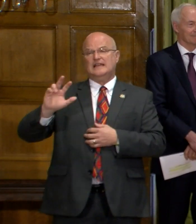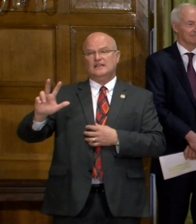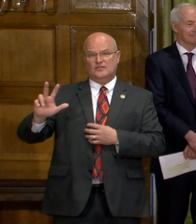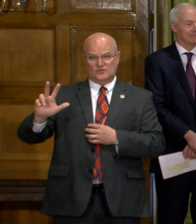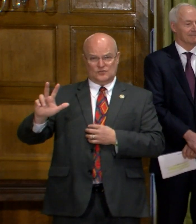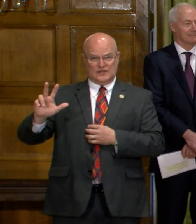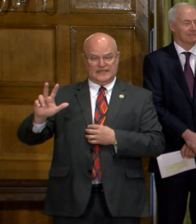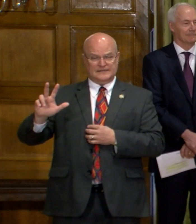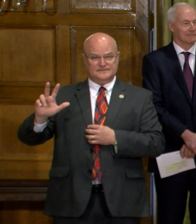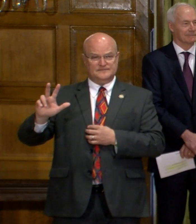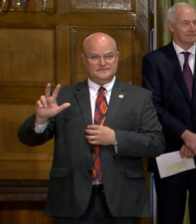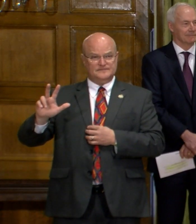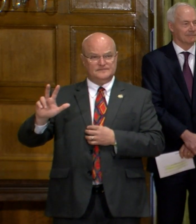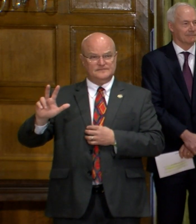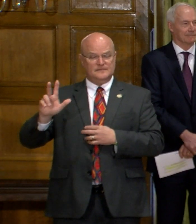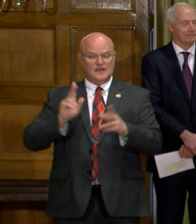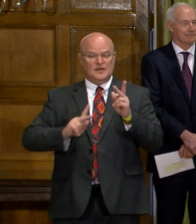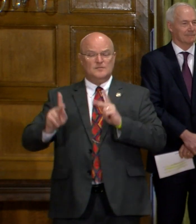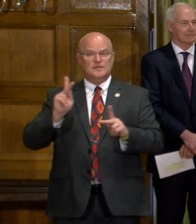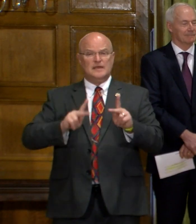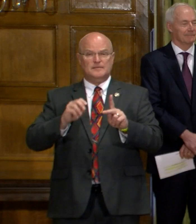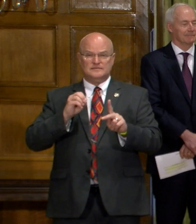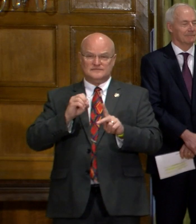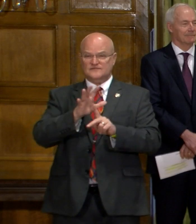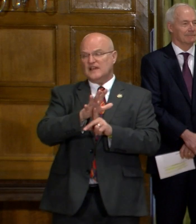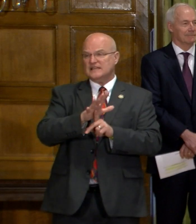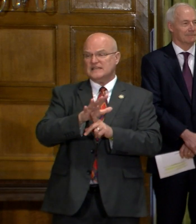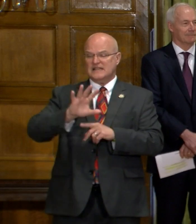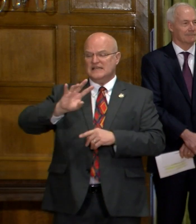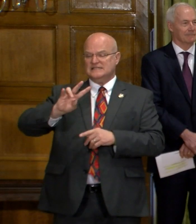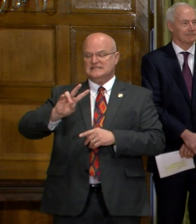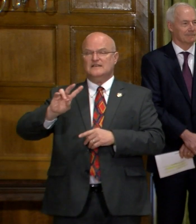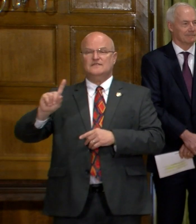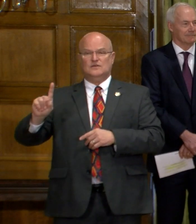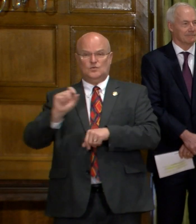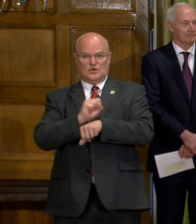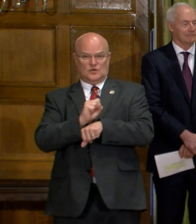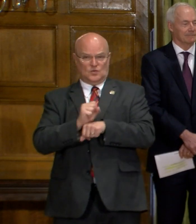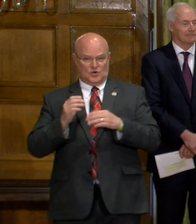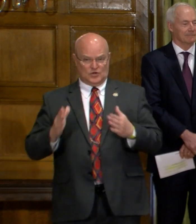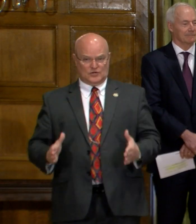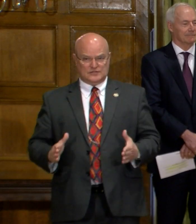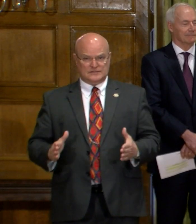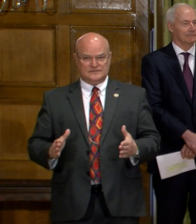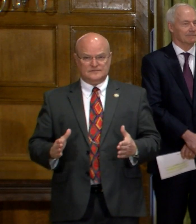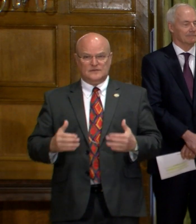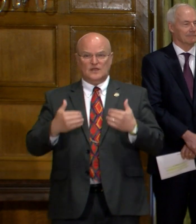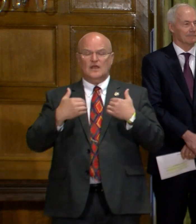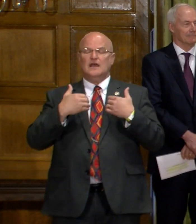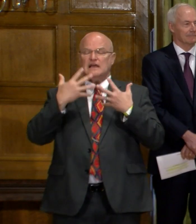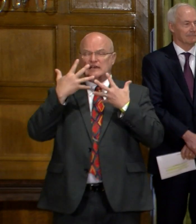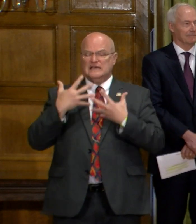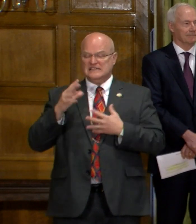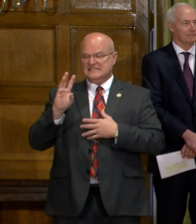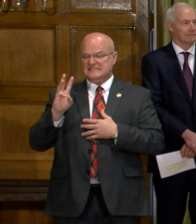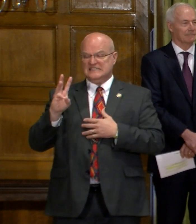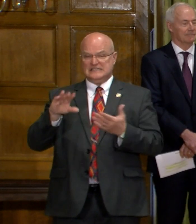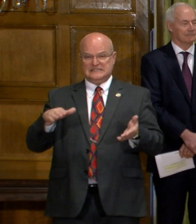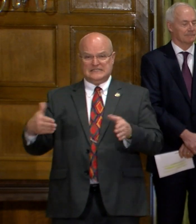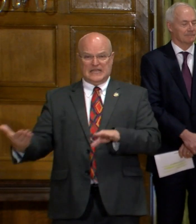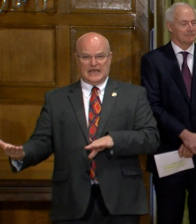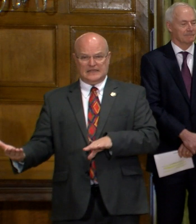93 residents who have been infected and 71 workers. We've had, unfortunately, 6